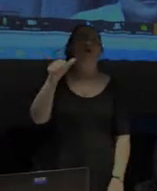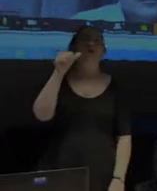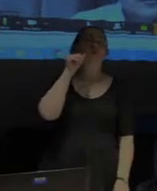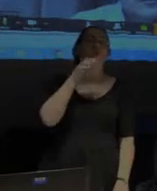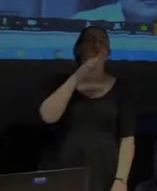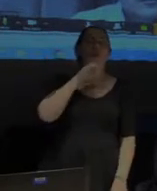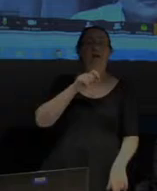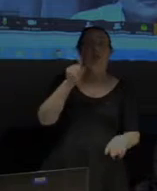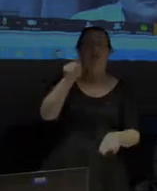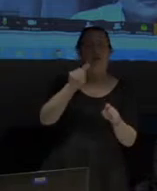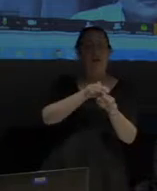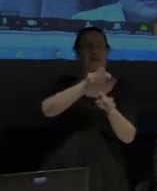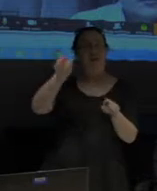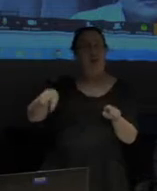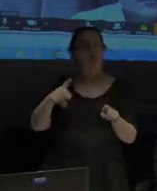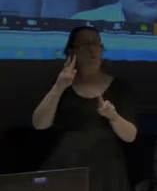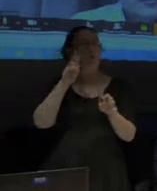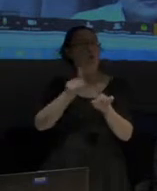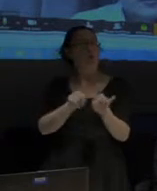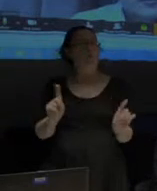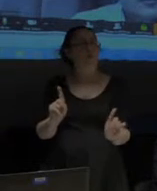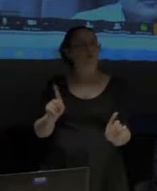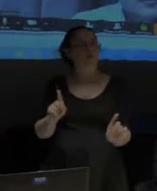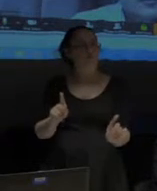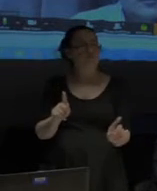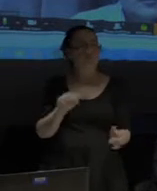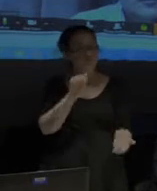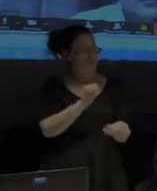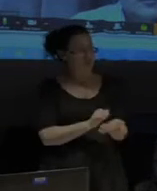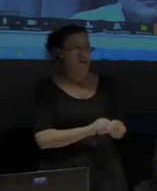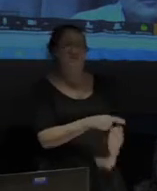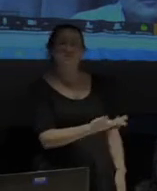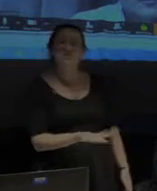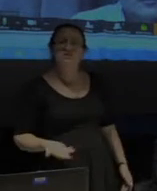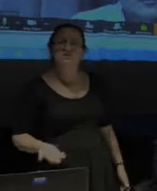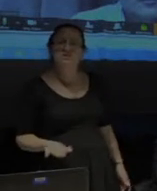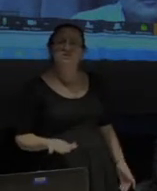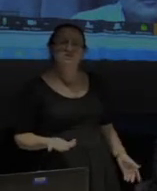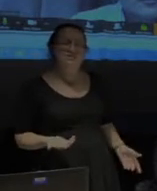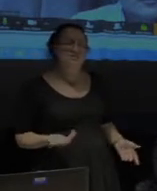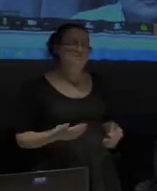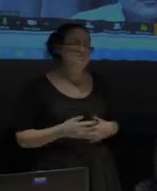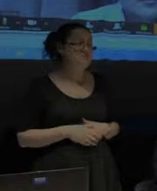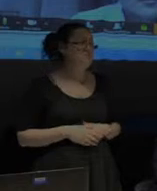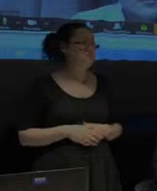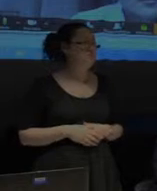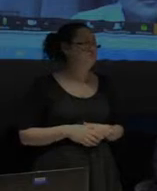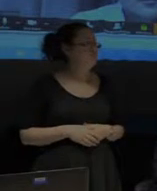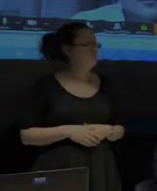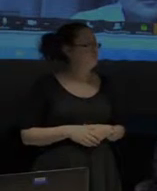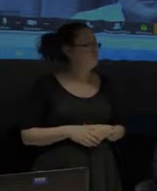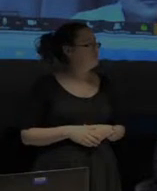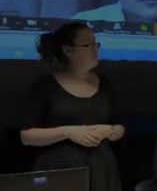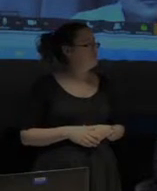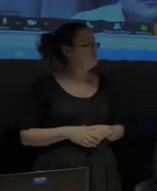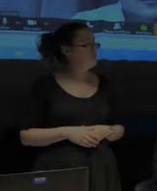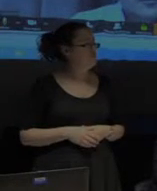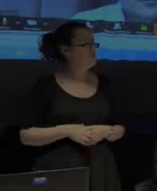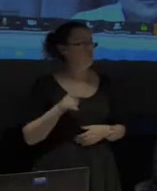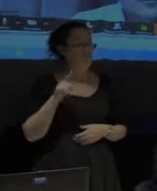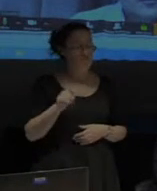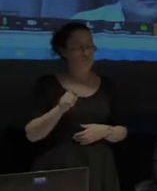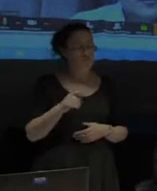of that are going to look like, and they did look like that. And, you know, that is really tough stuff. So